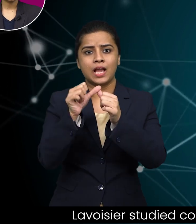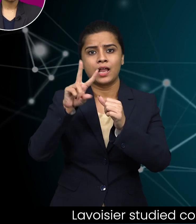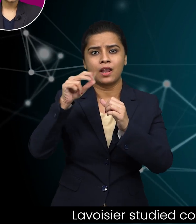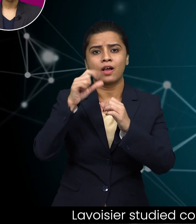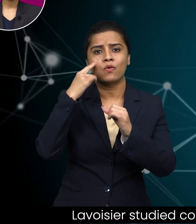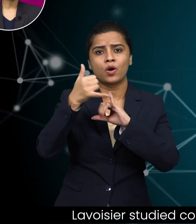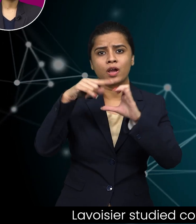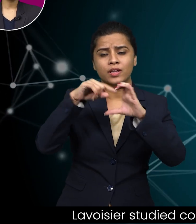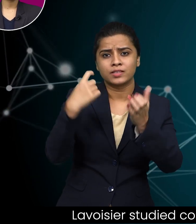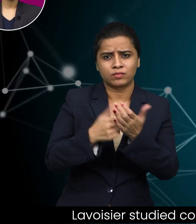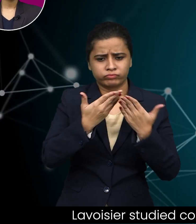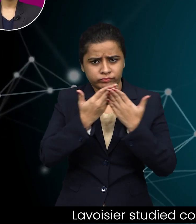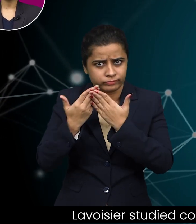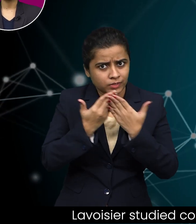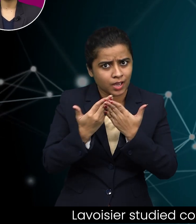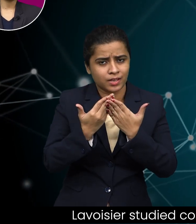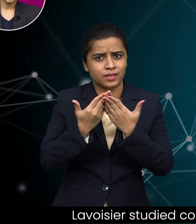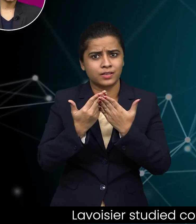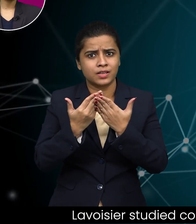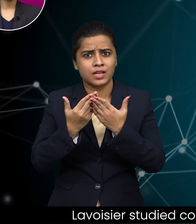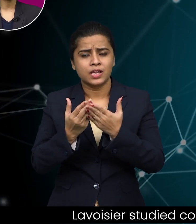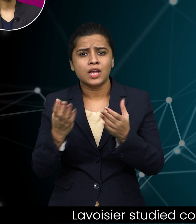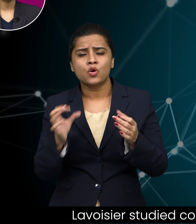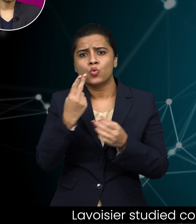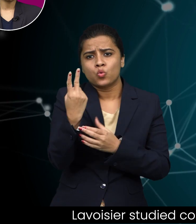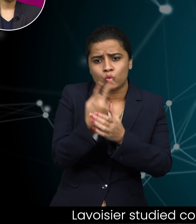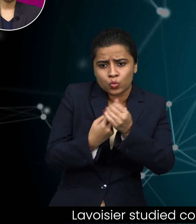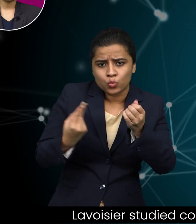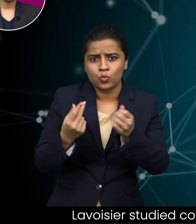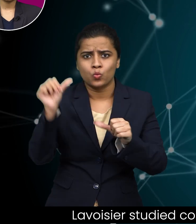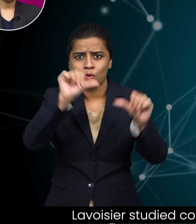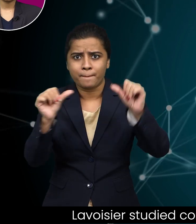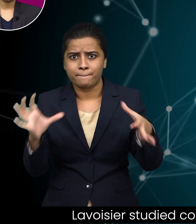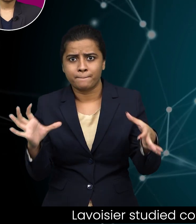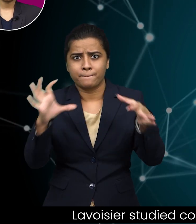Lavoisier studied combustion reactions in detail.